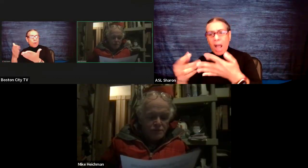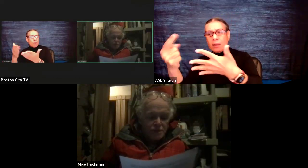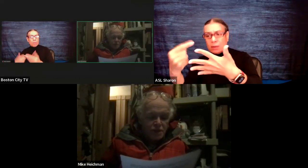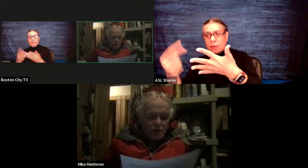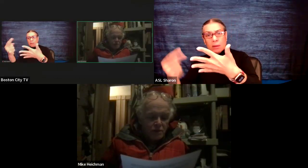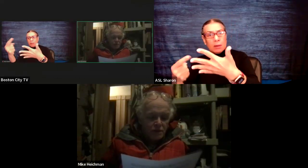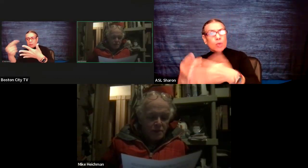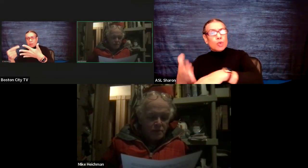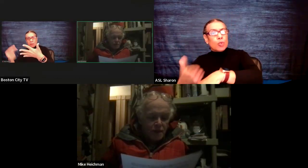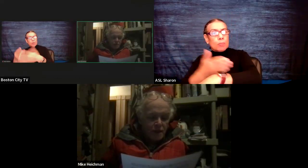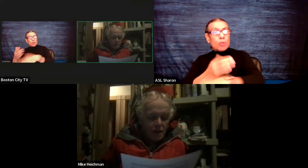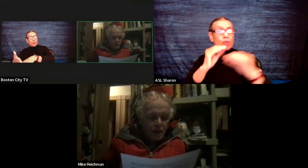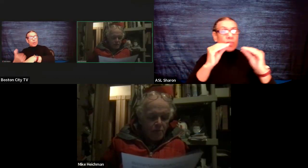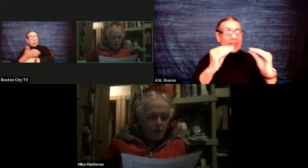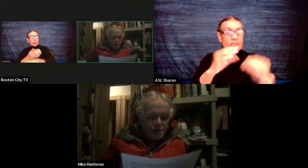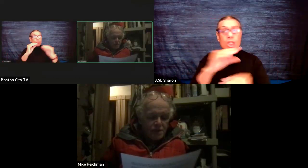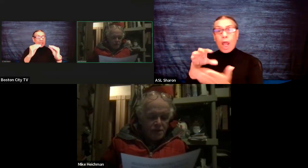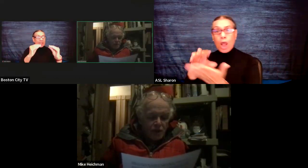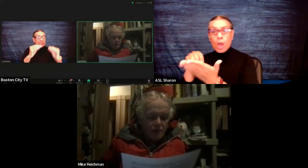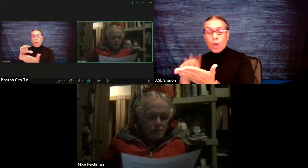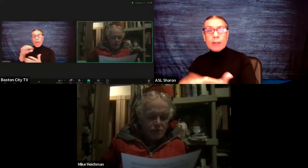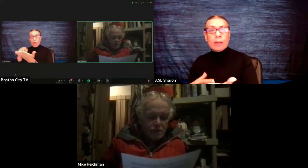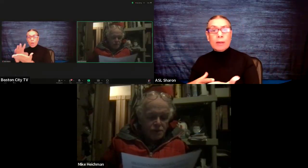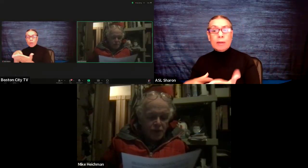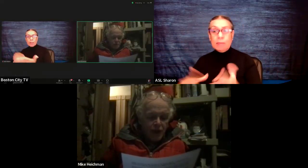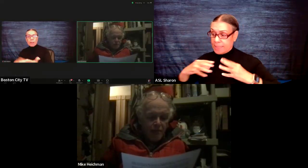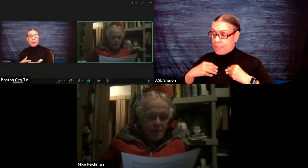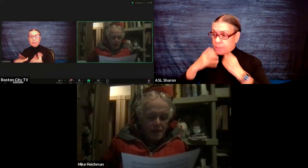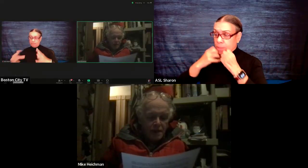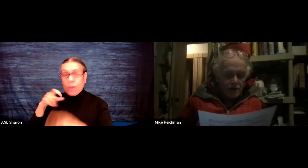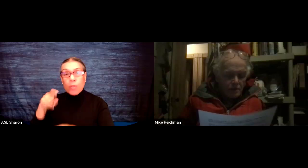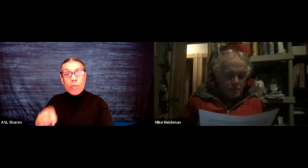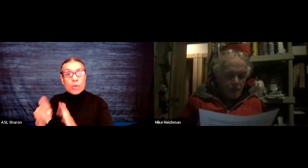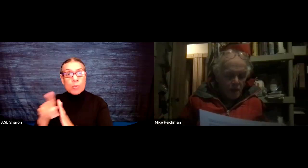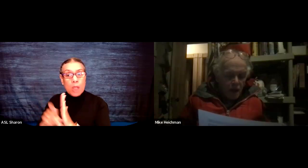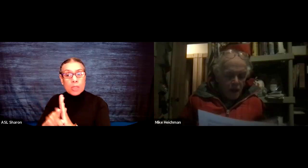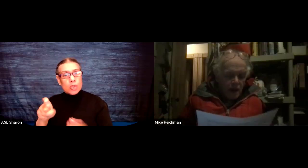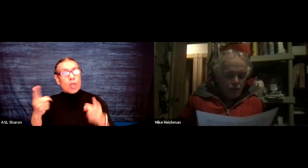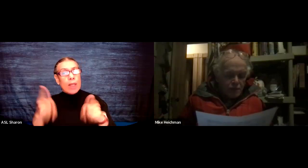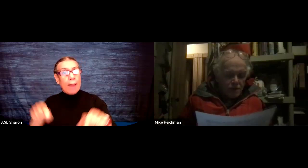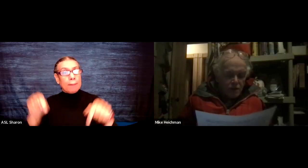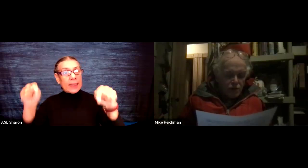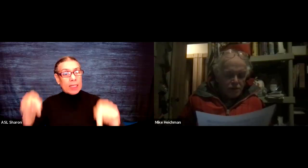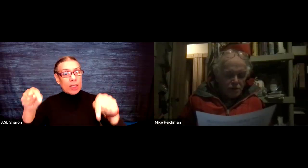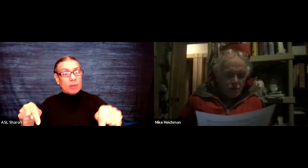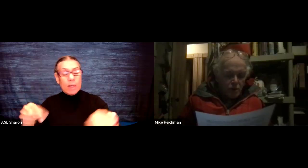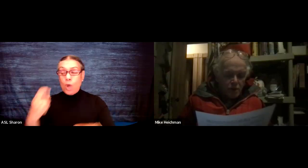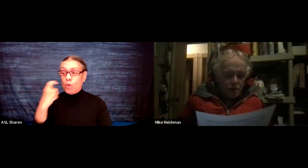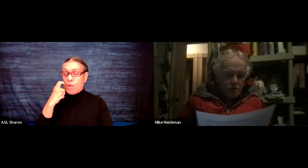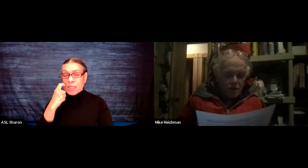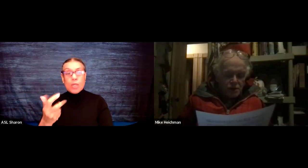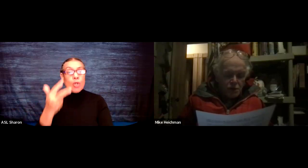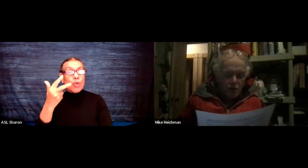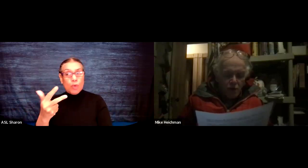to improve teaching and learning. Embracing these opportunities should happen here. Recently, 3